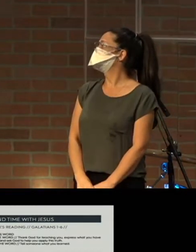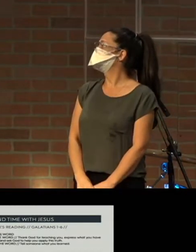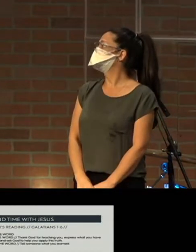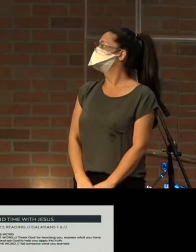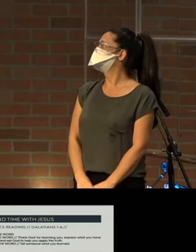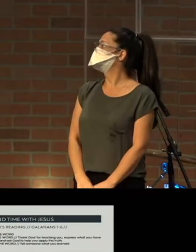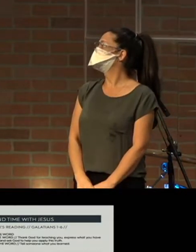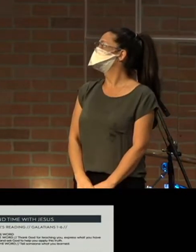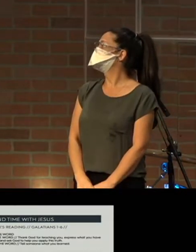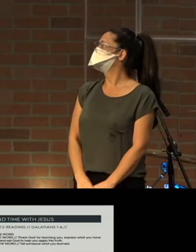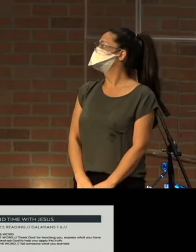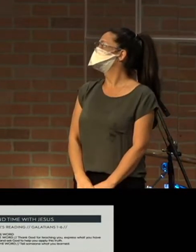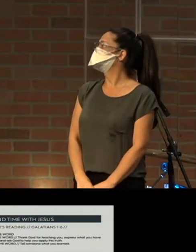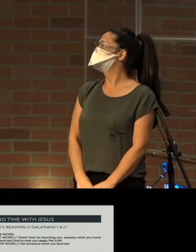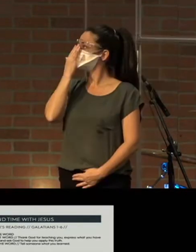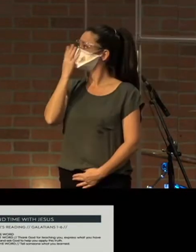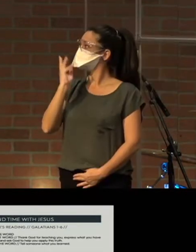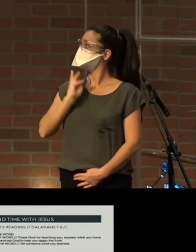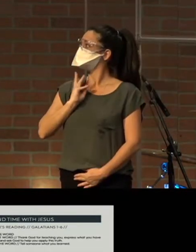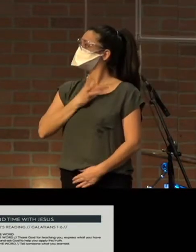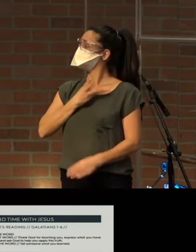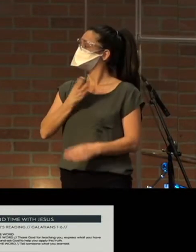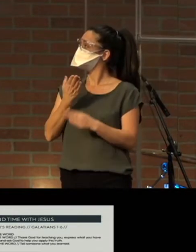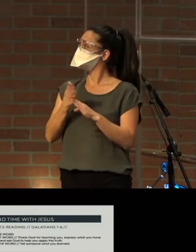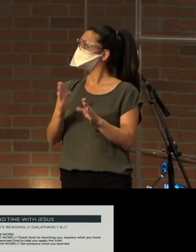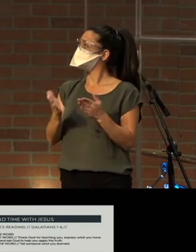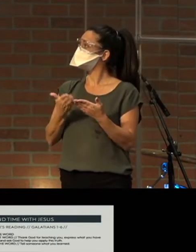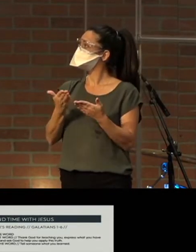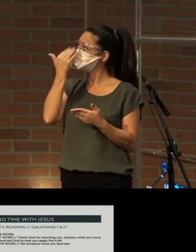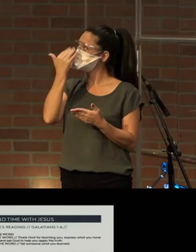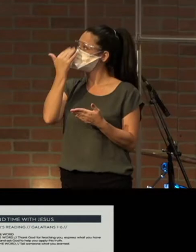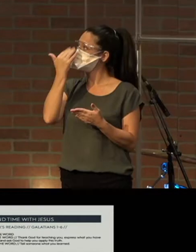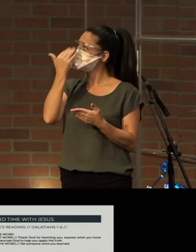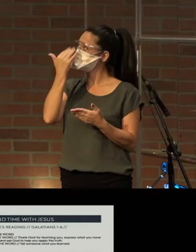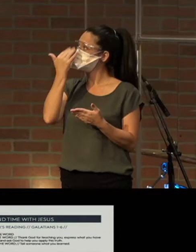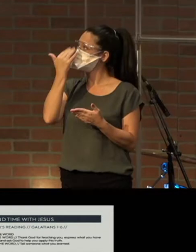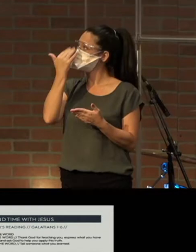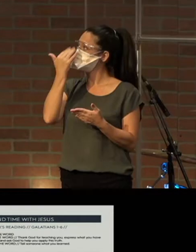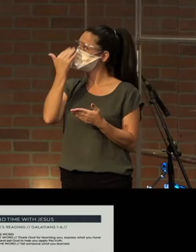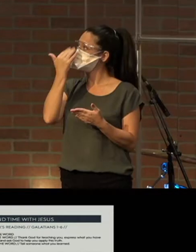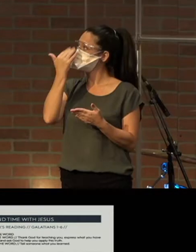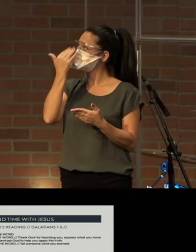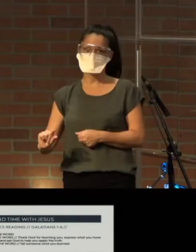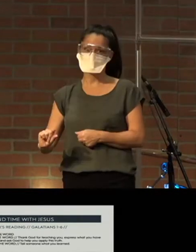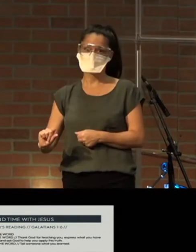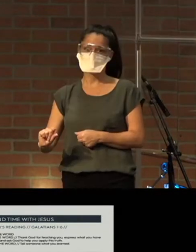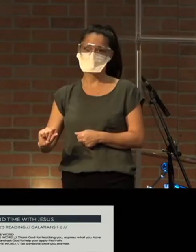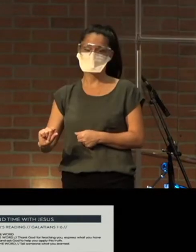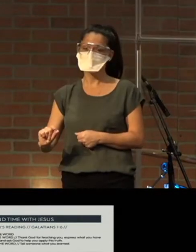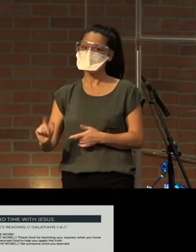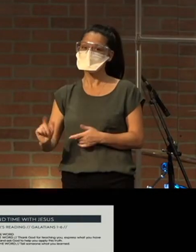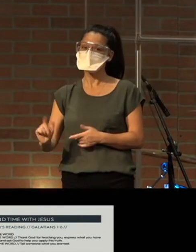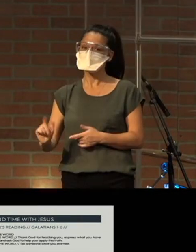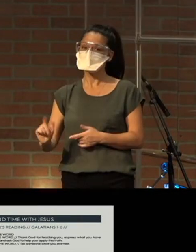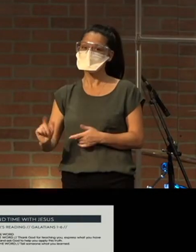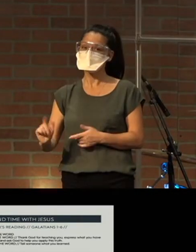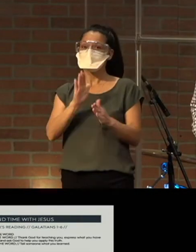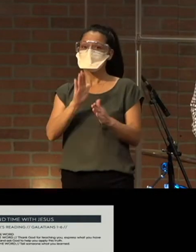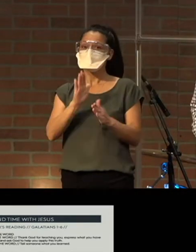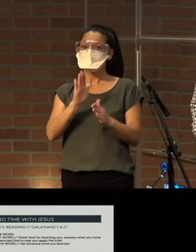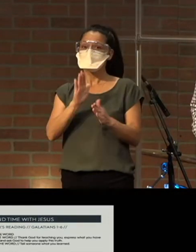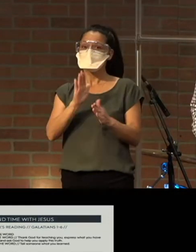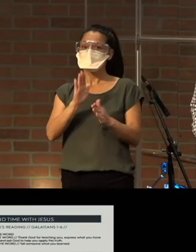how we divide easily because we love shallowly. Whatever your way, Jesus wants